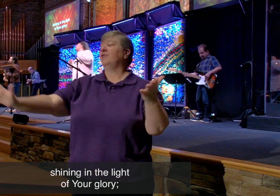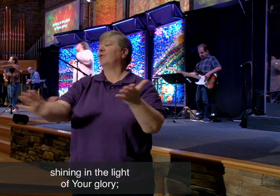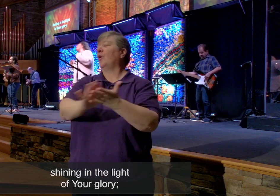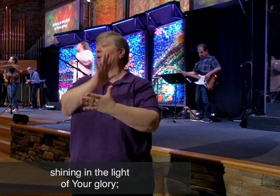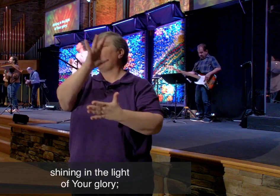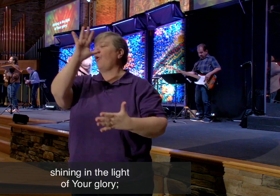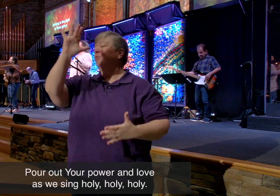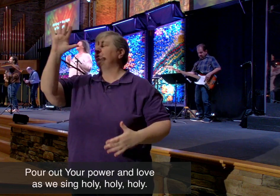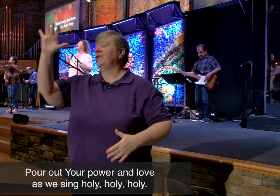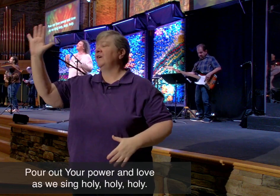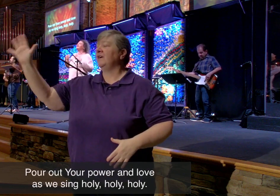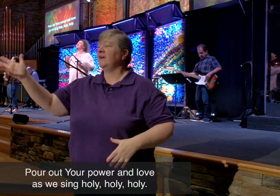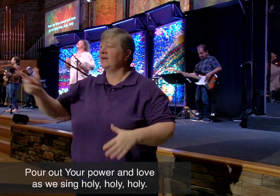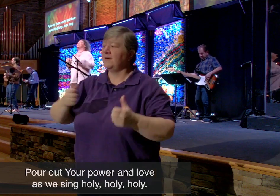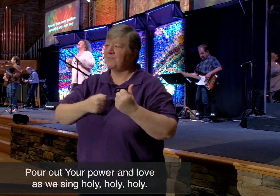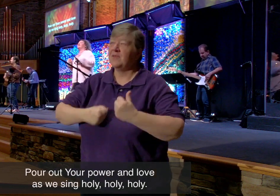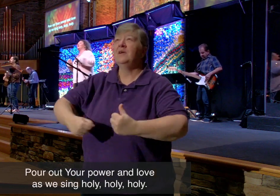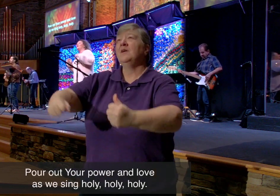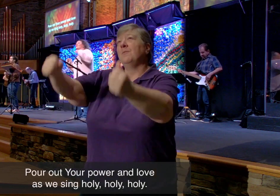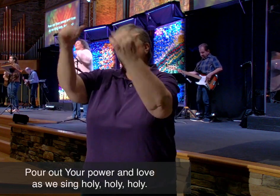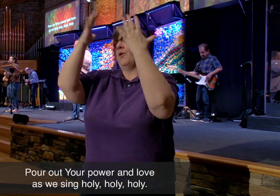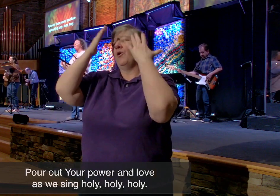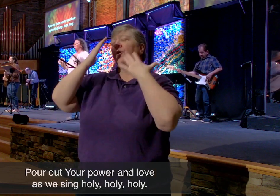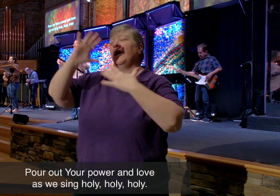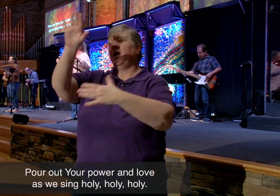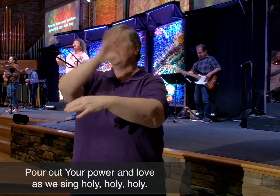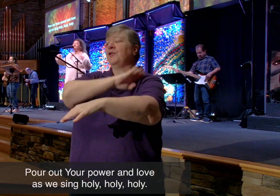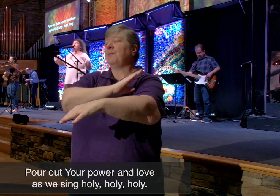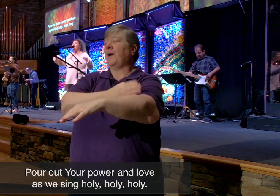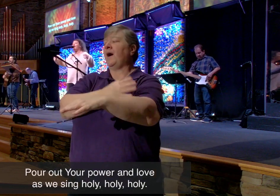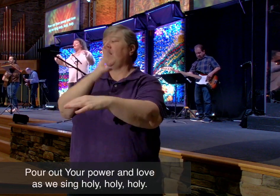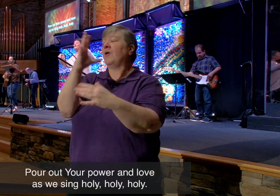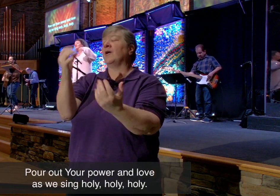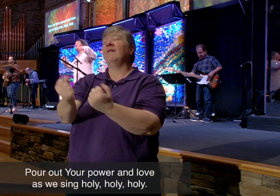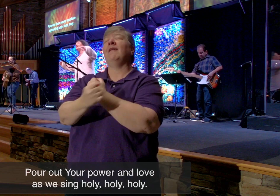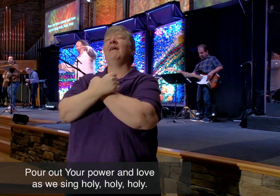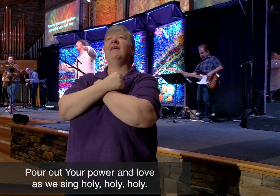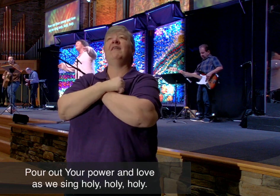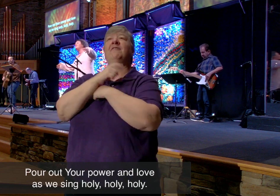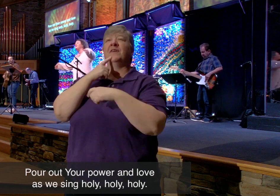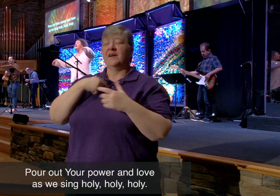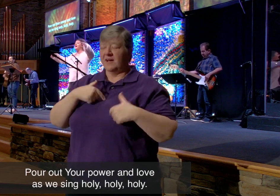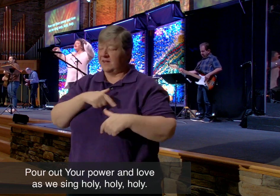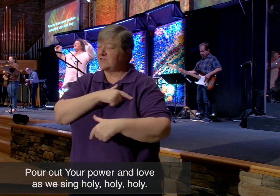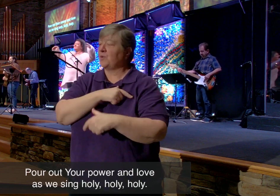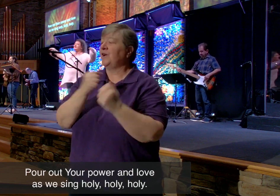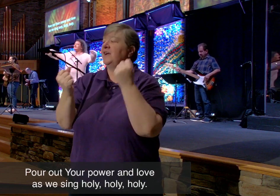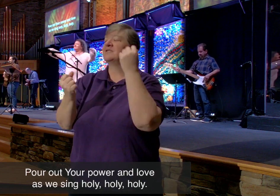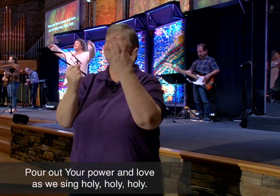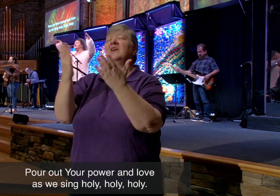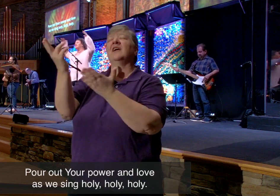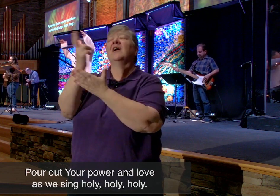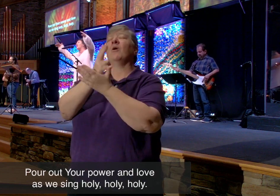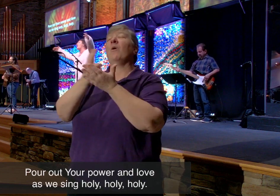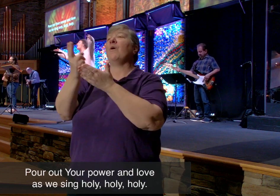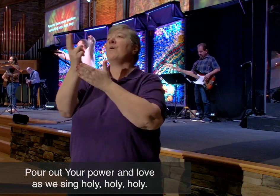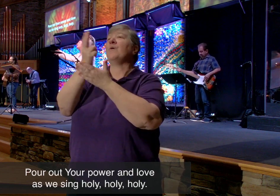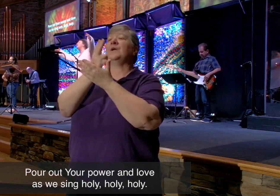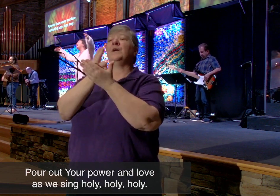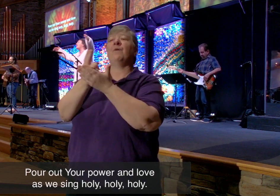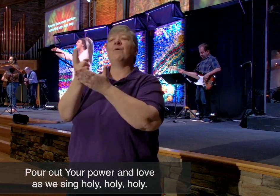shining in the light of your glory. Pour out your power and love as